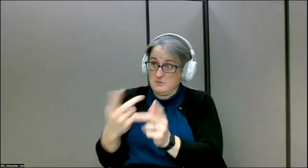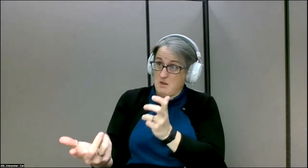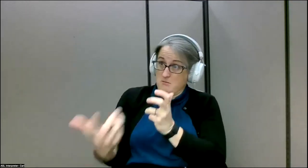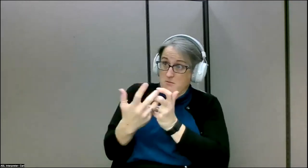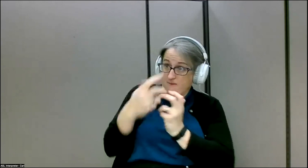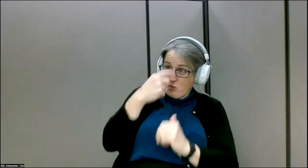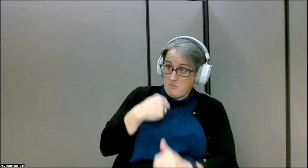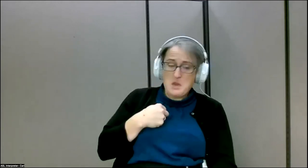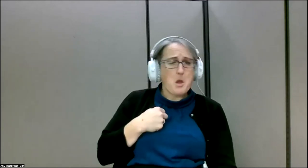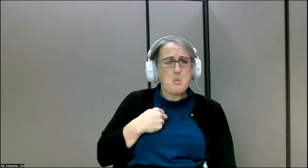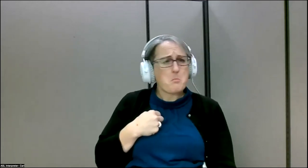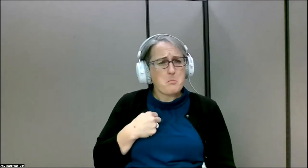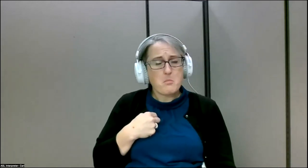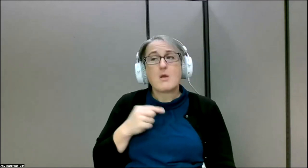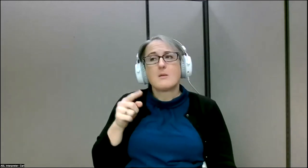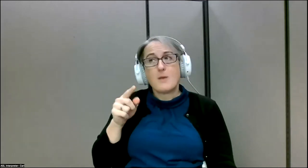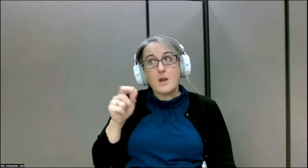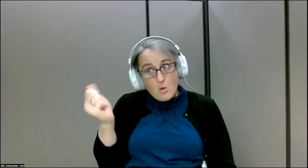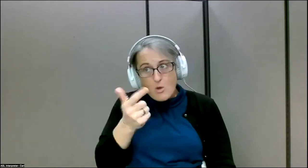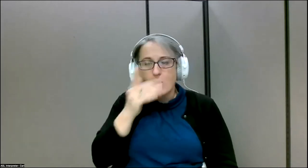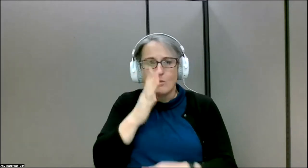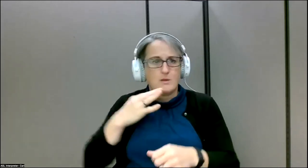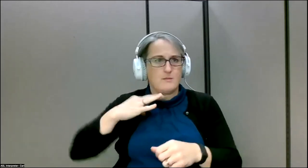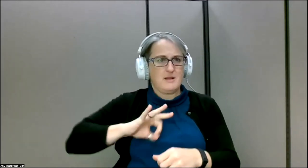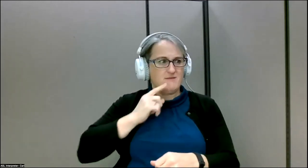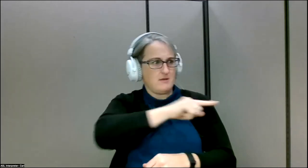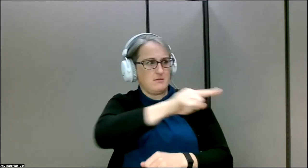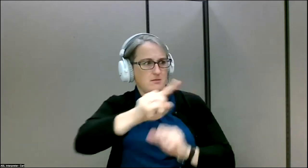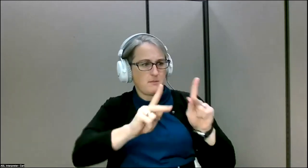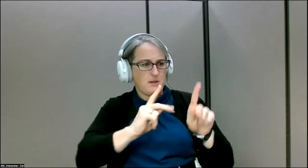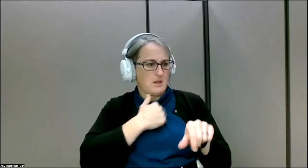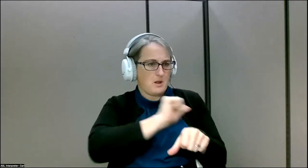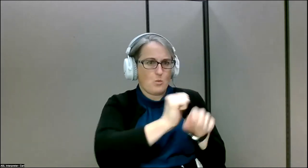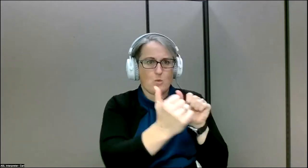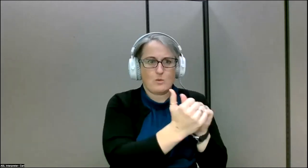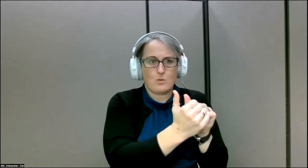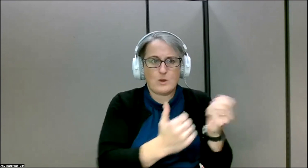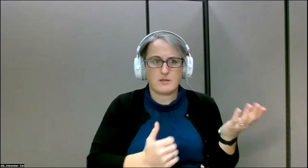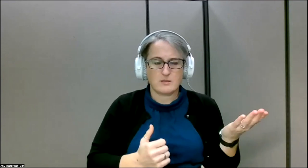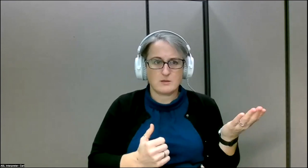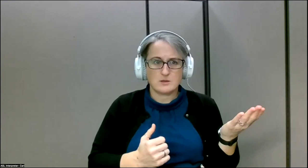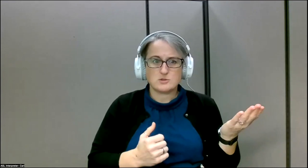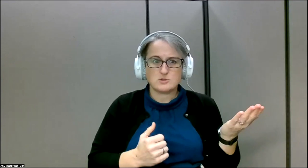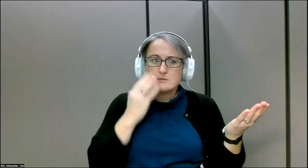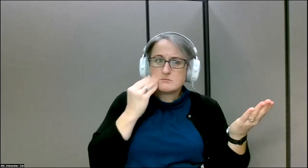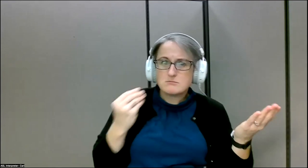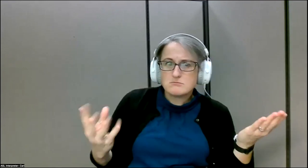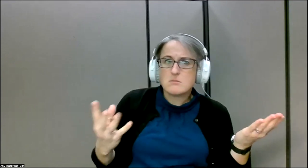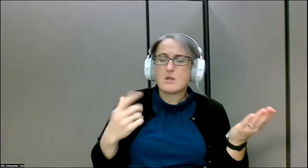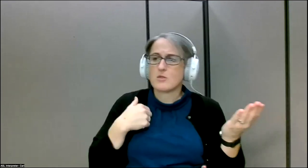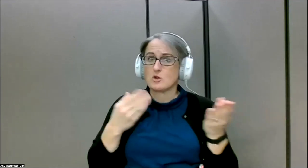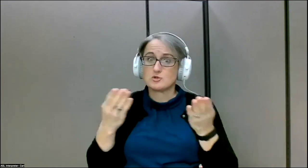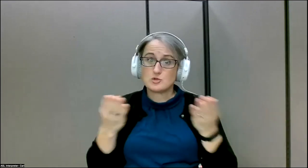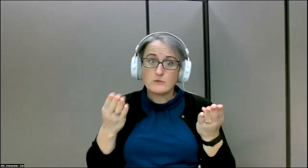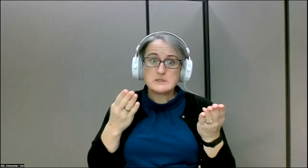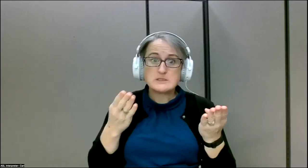they are going to benefit the people that I work with. And just having an awareness that There's services, there's programs, there's tools, there's